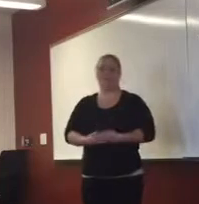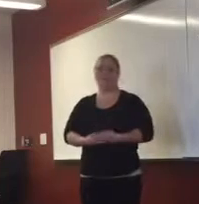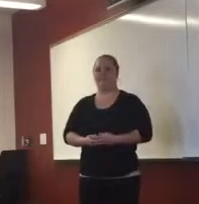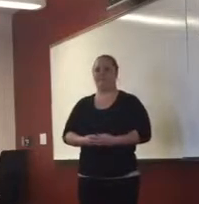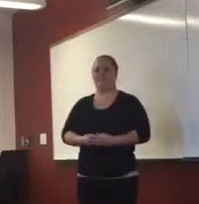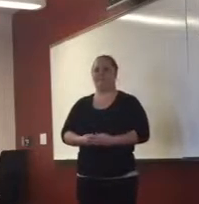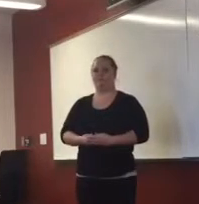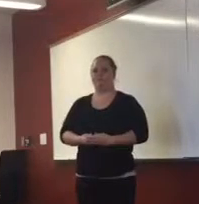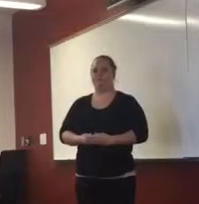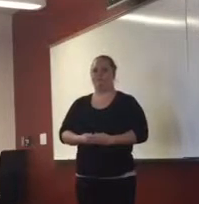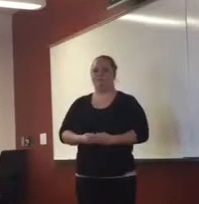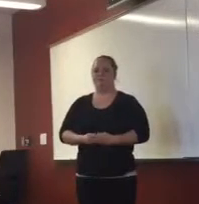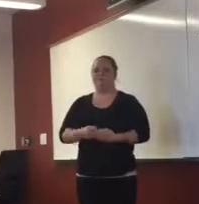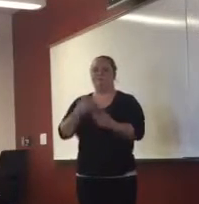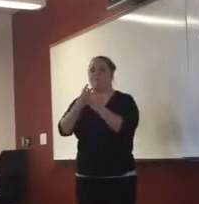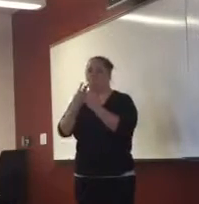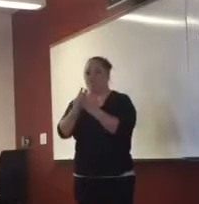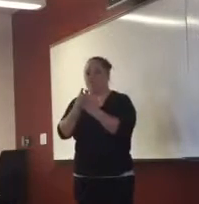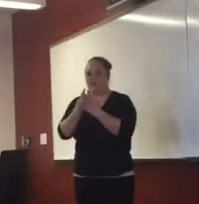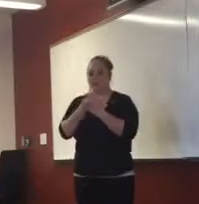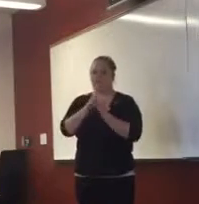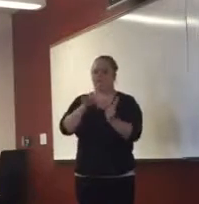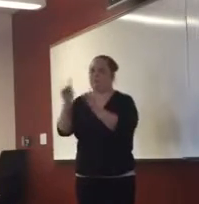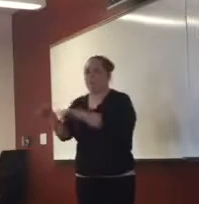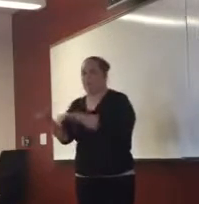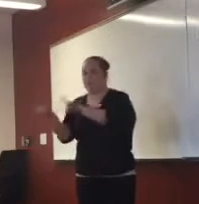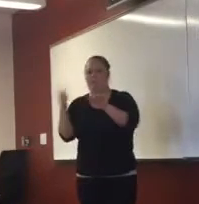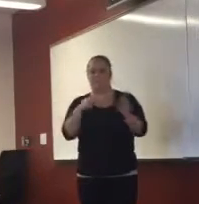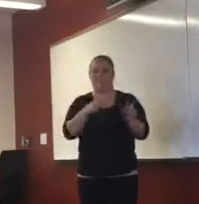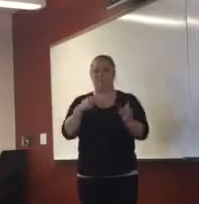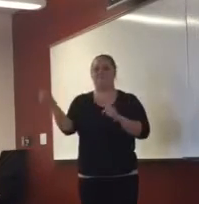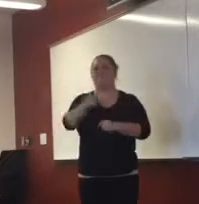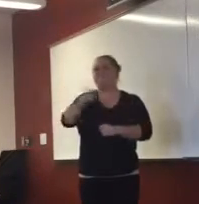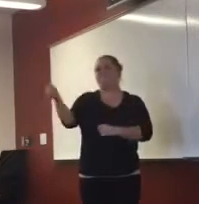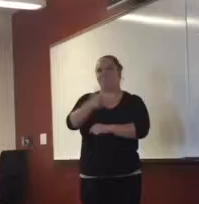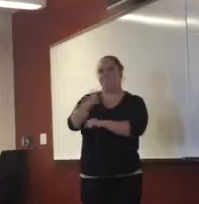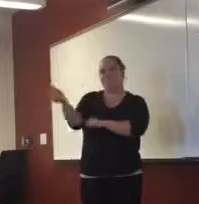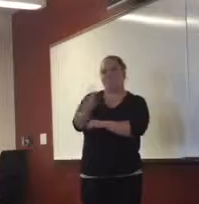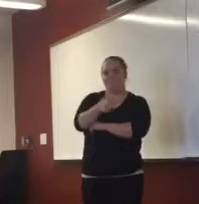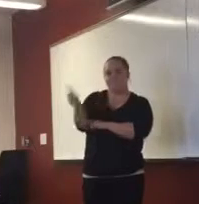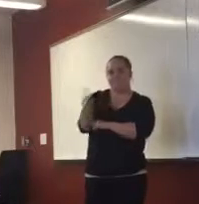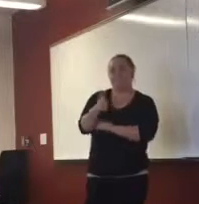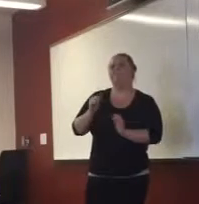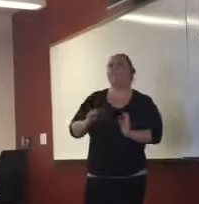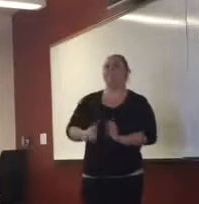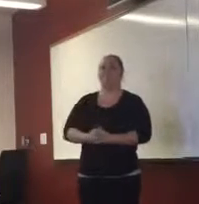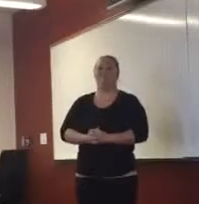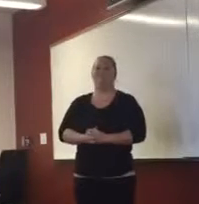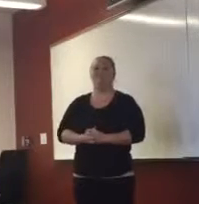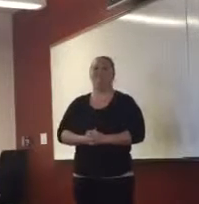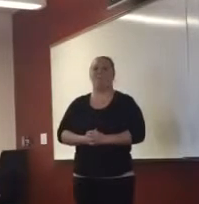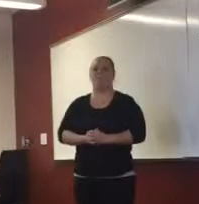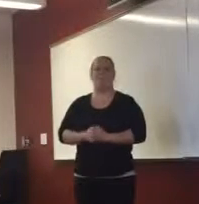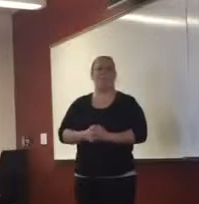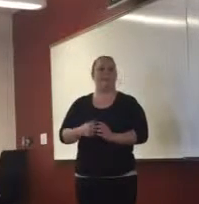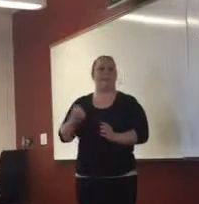So she was in and out of jail. She not the little courthouse downtown. She was in